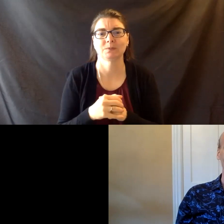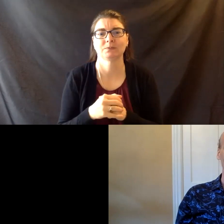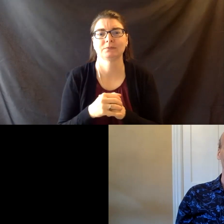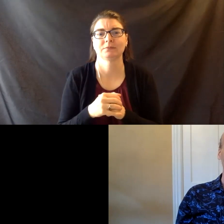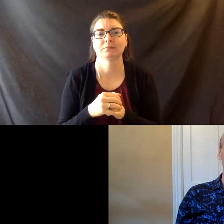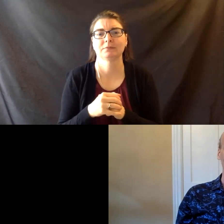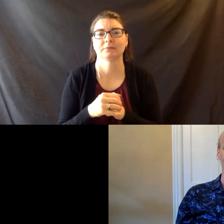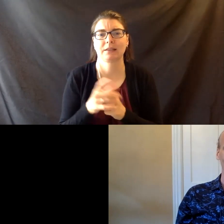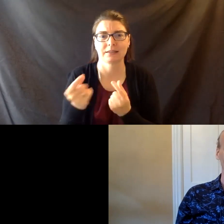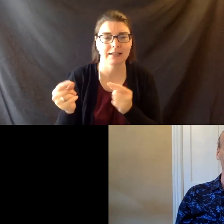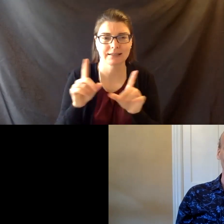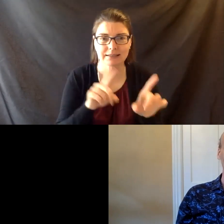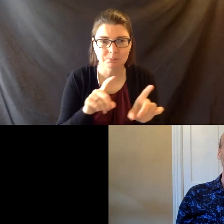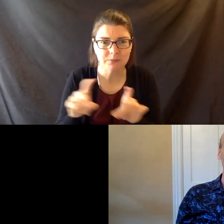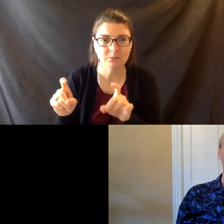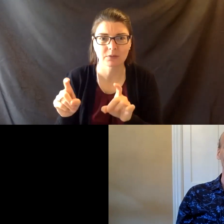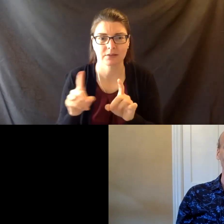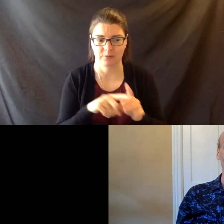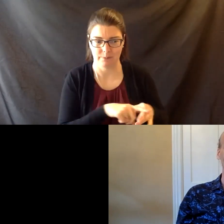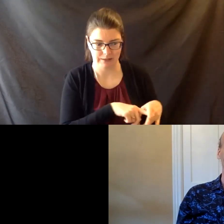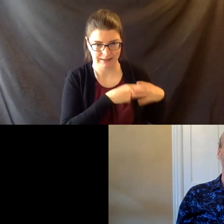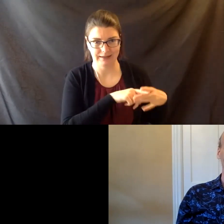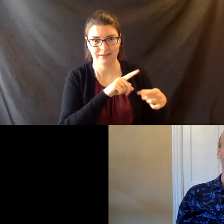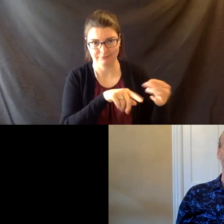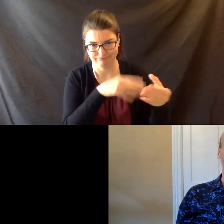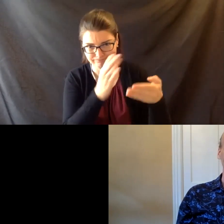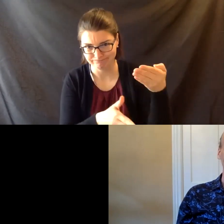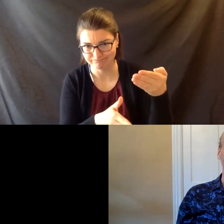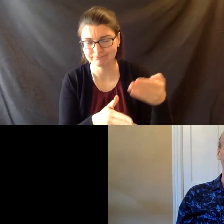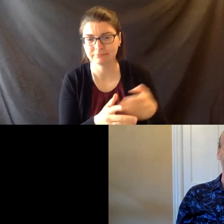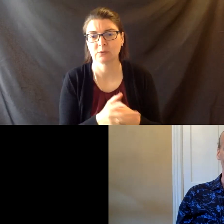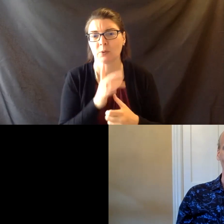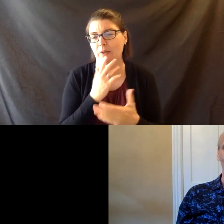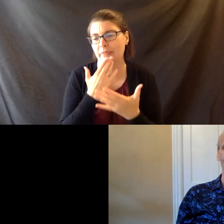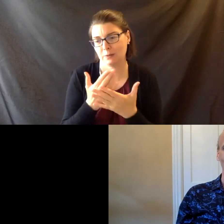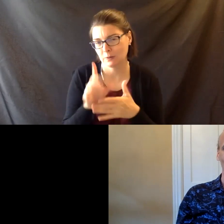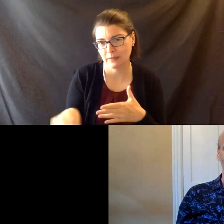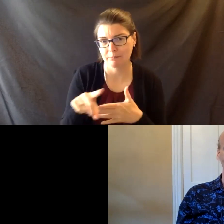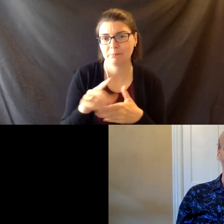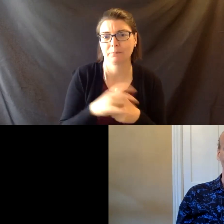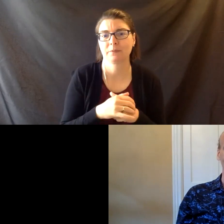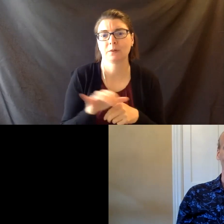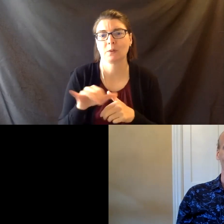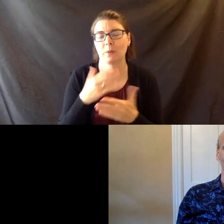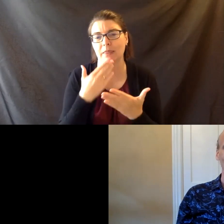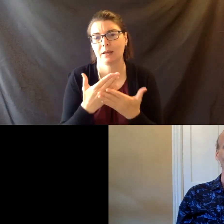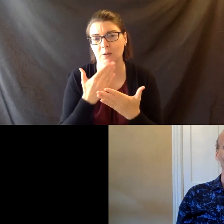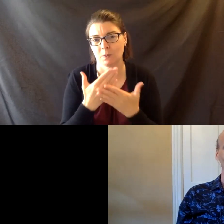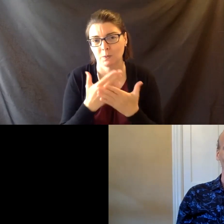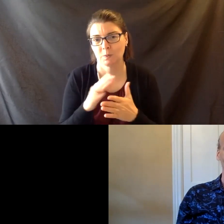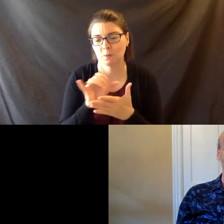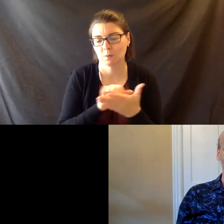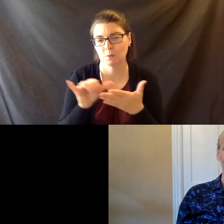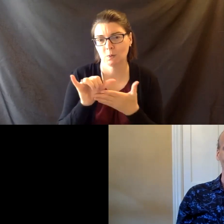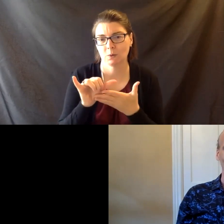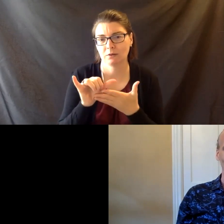carried experiments from conception to completion. And I'd like to thank them, and I'd like to thank, again, York for